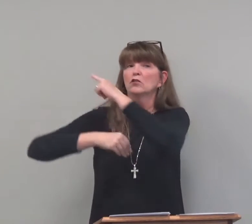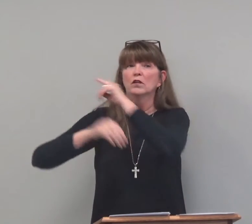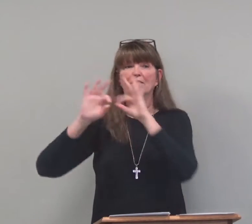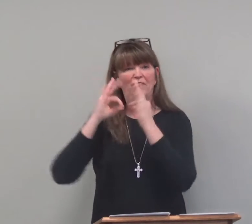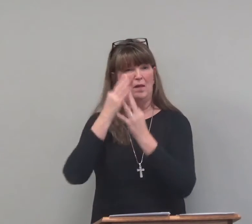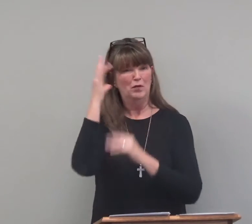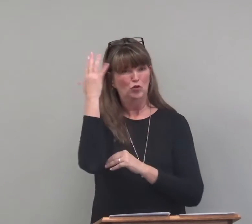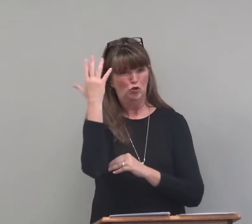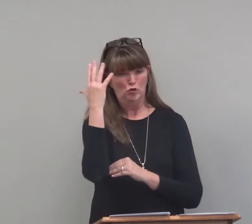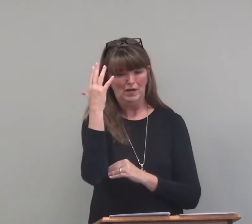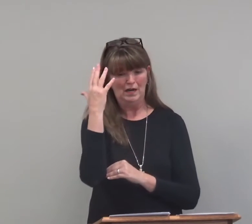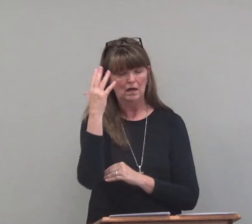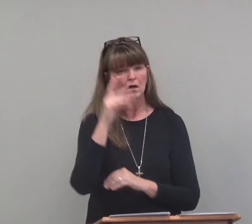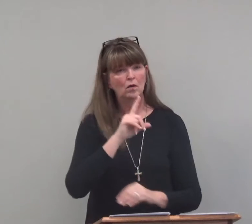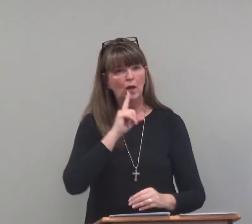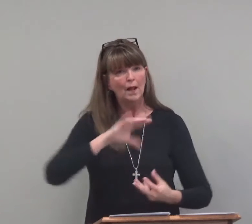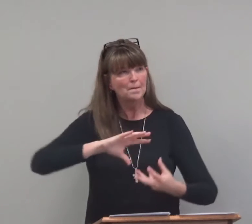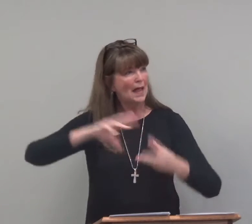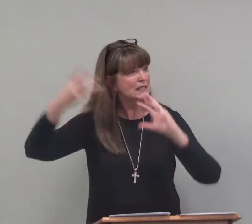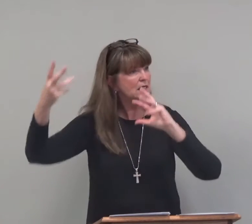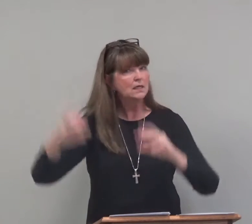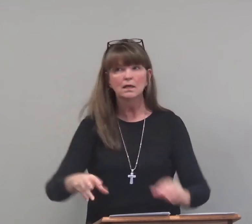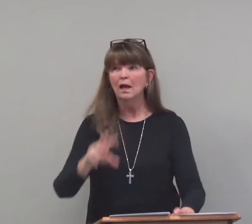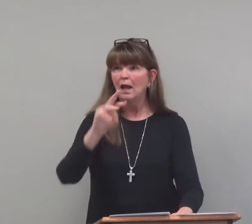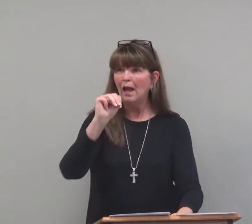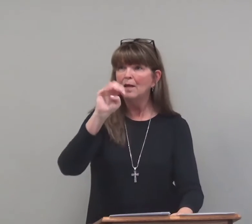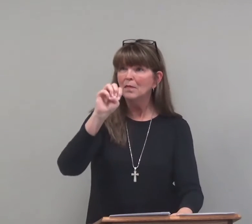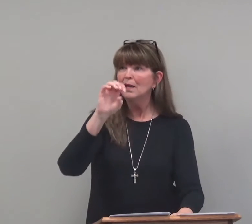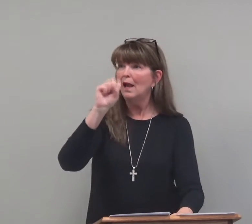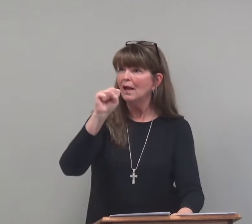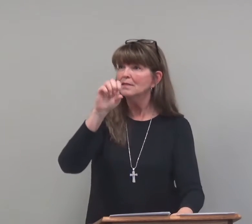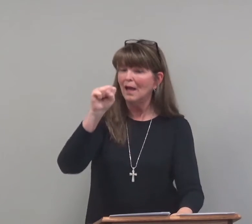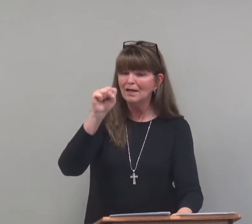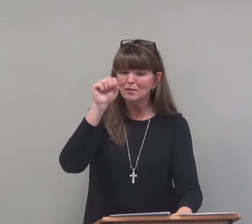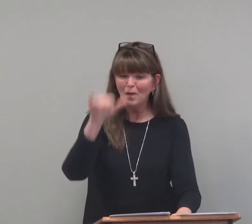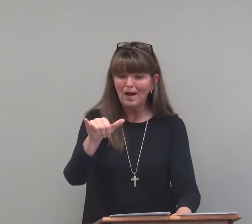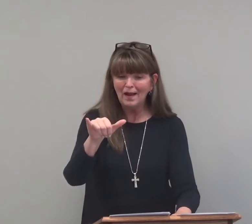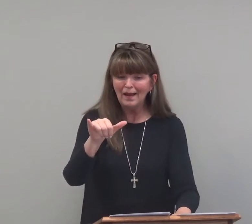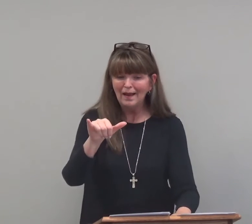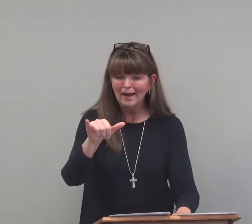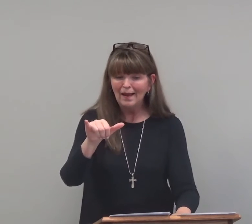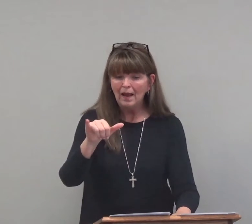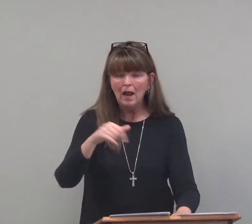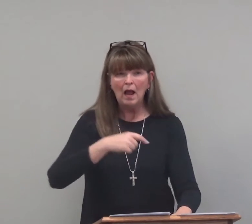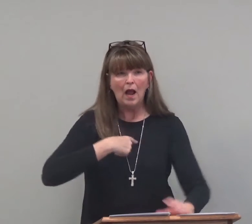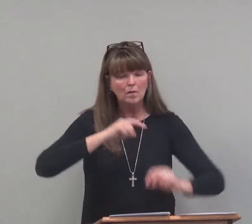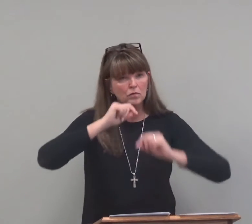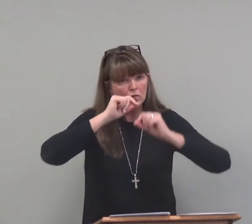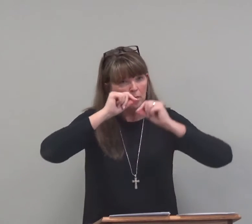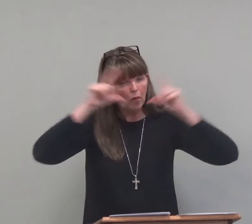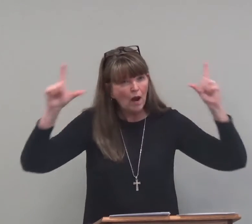And in Jesus' genealogy, his family tree is a mess. A mess. It was very